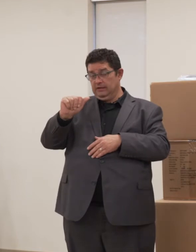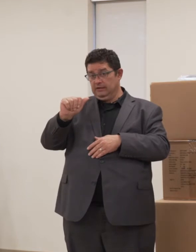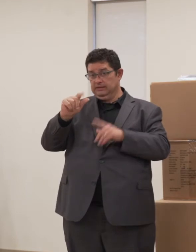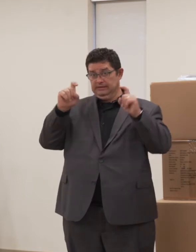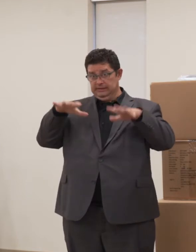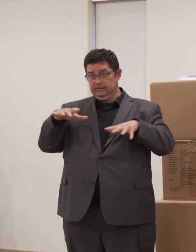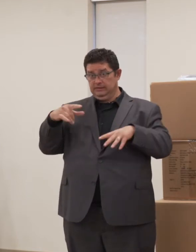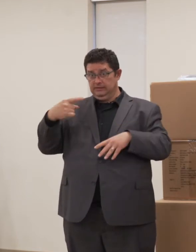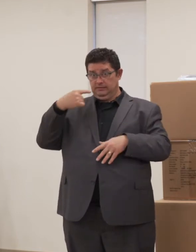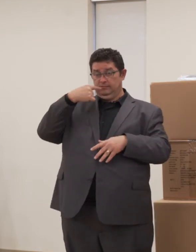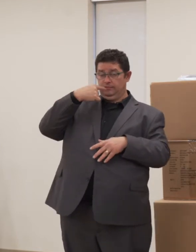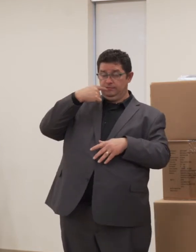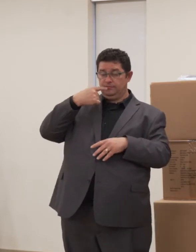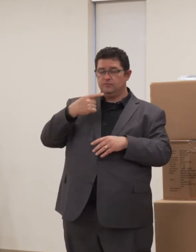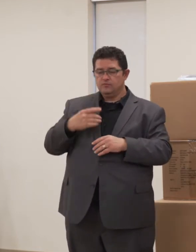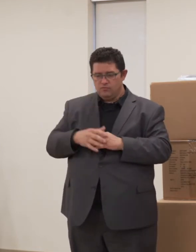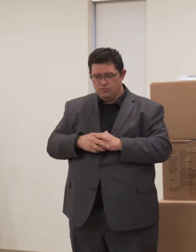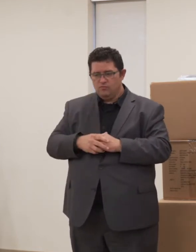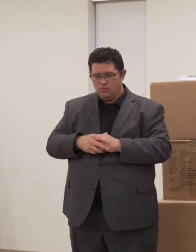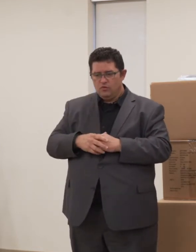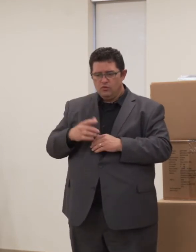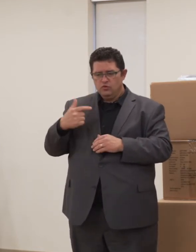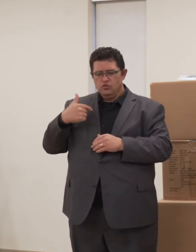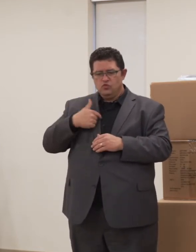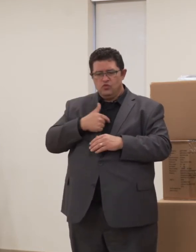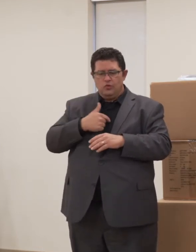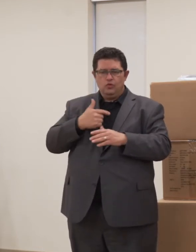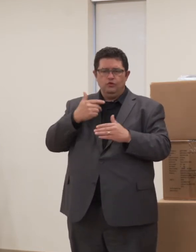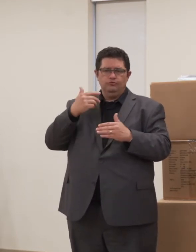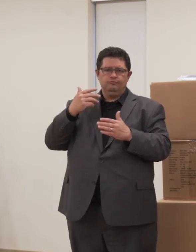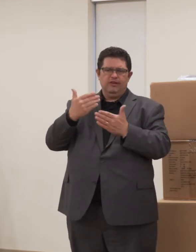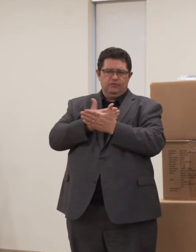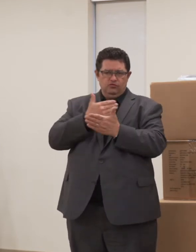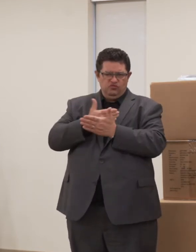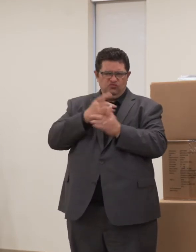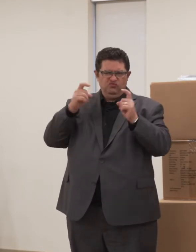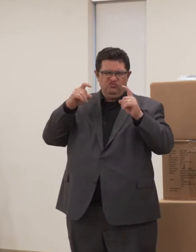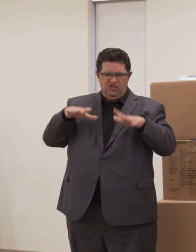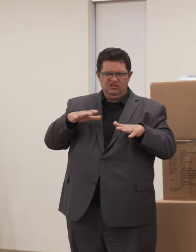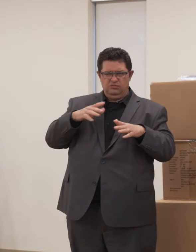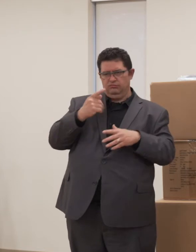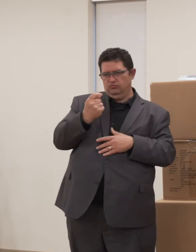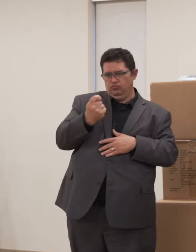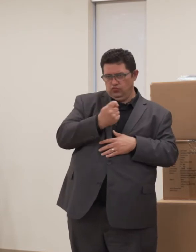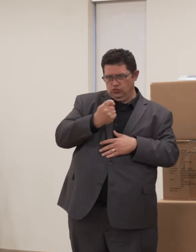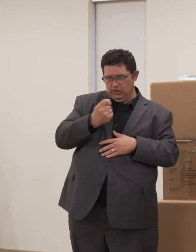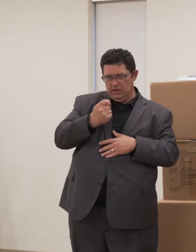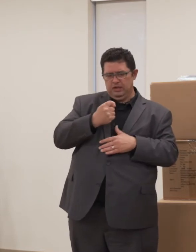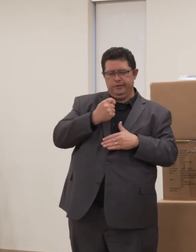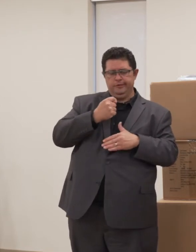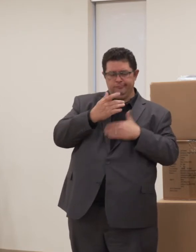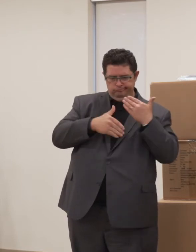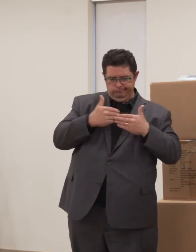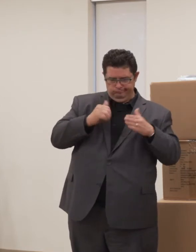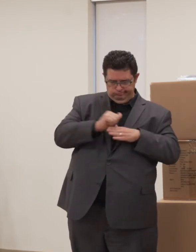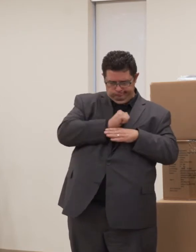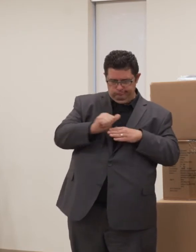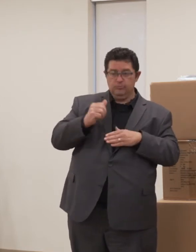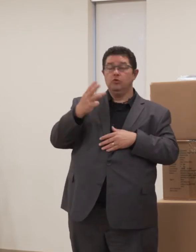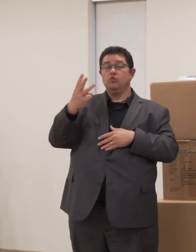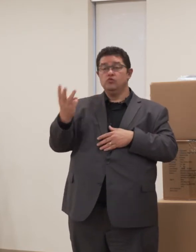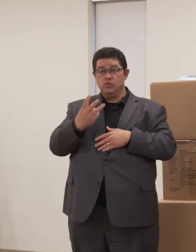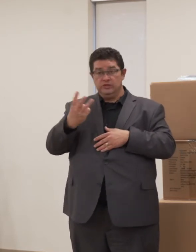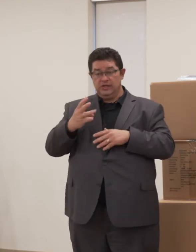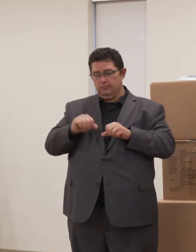staff on Tuesday to use that new testing process. And then on Wednesday, we'll be deploying those tests in our 3